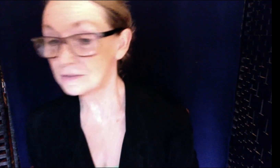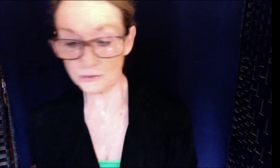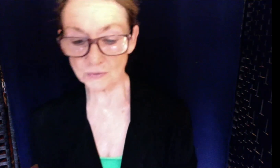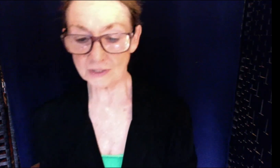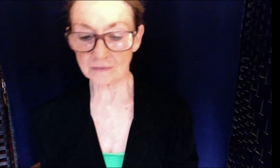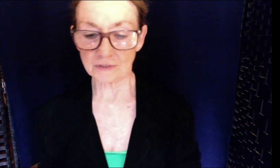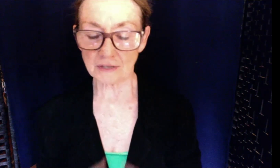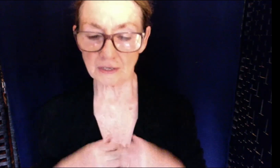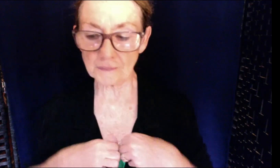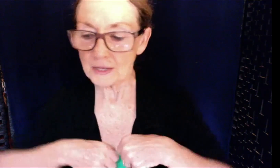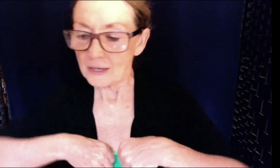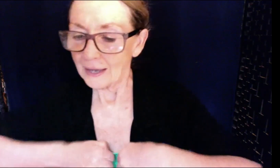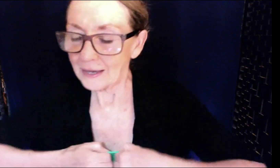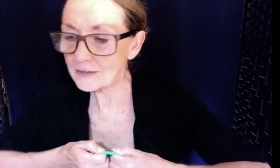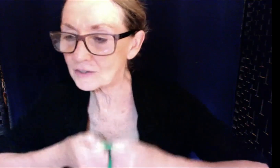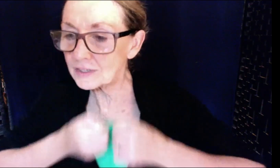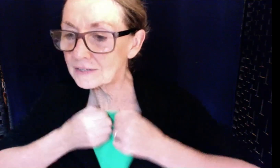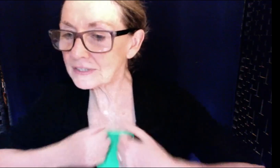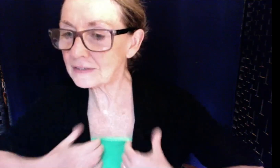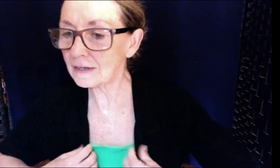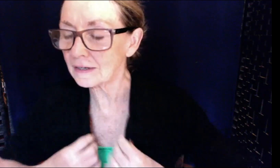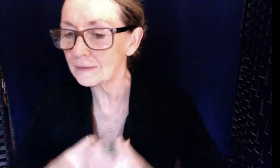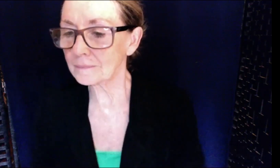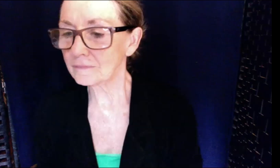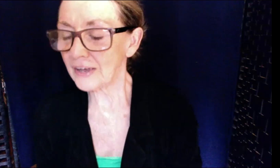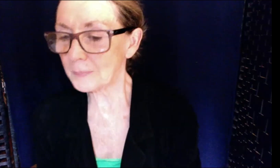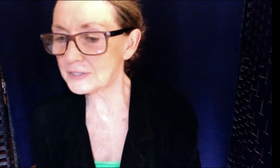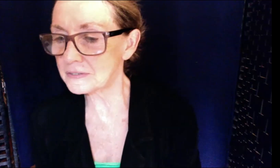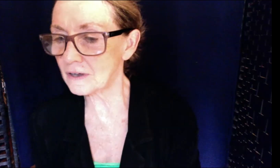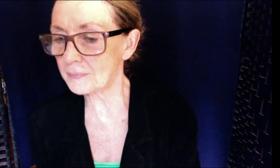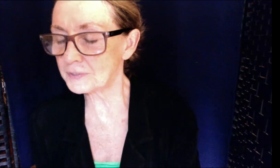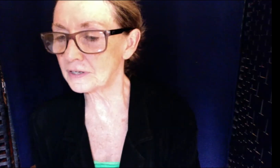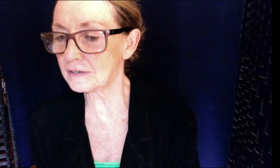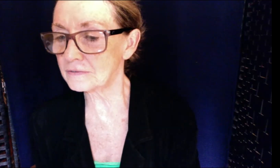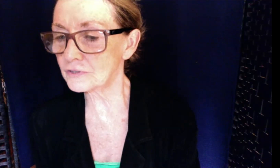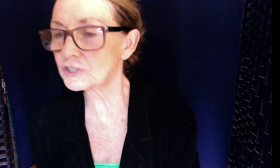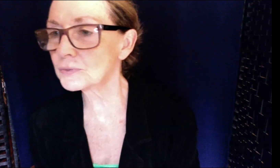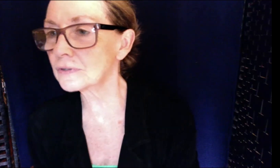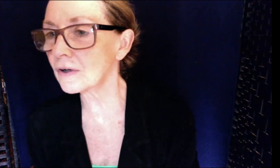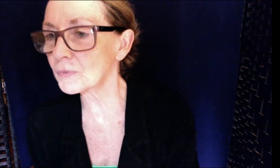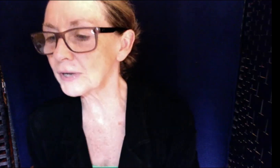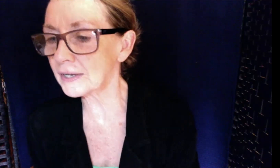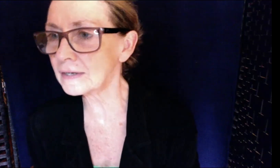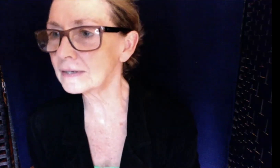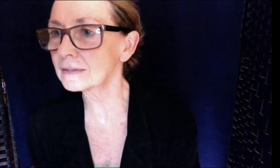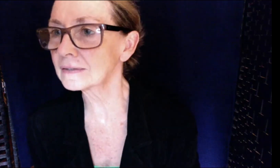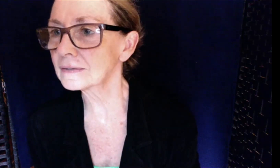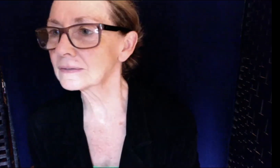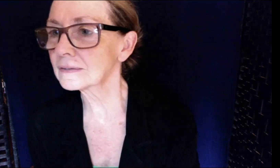new and exciting. And they're giving families the option of virtual all the way. Uh-oh,